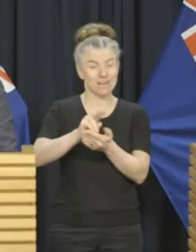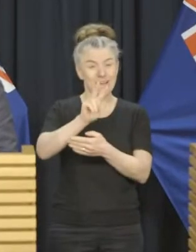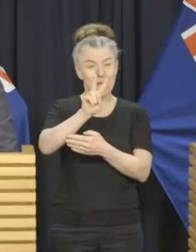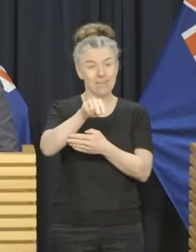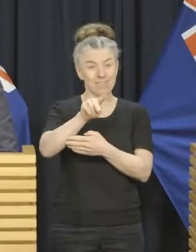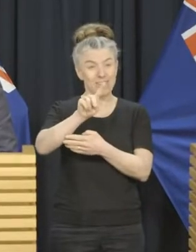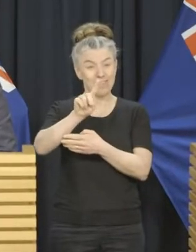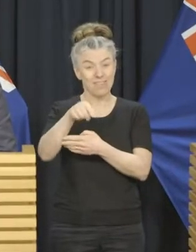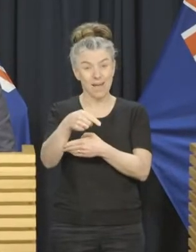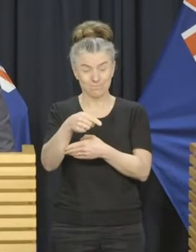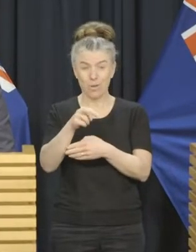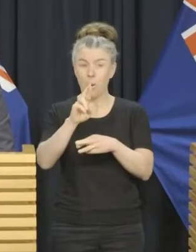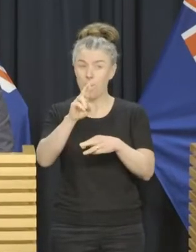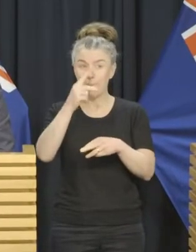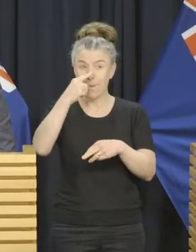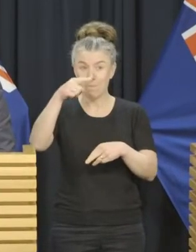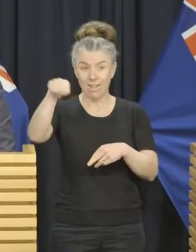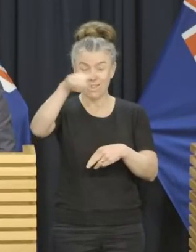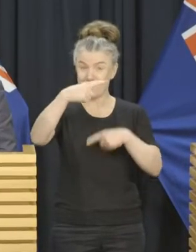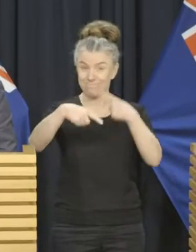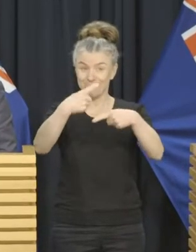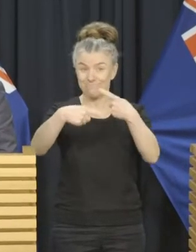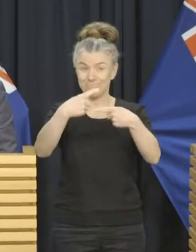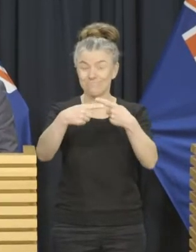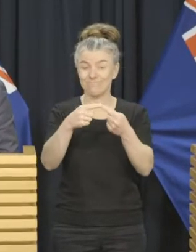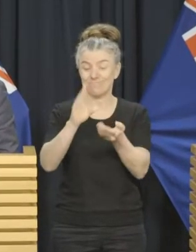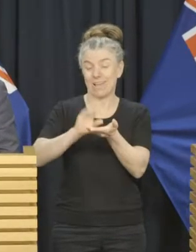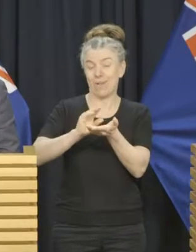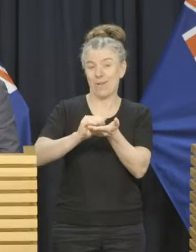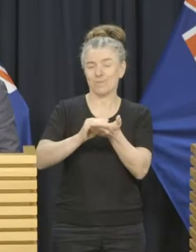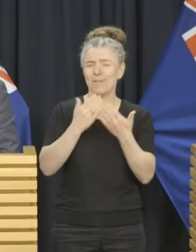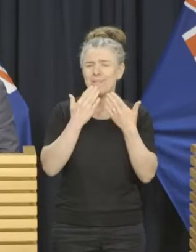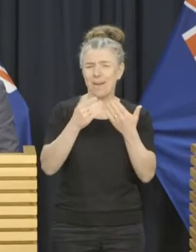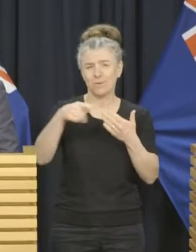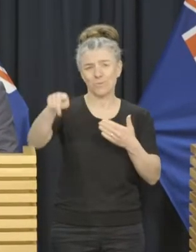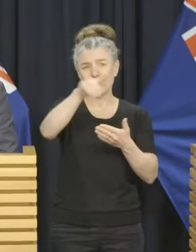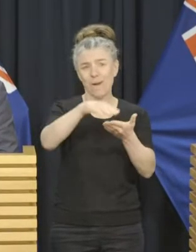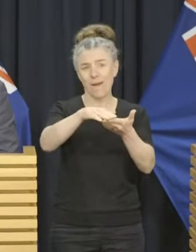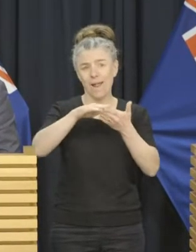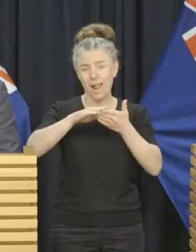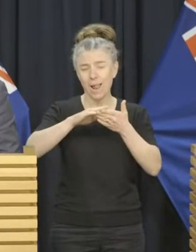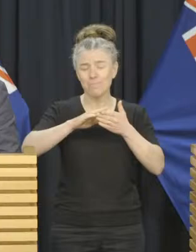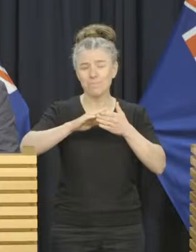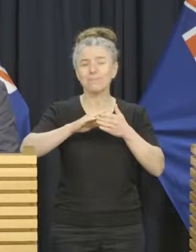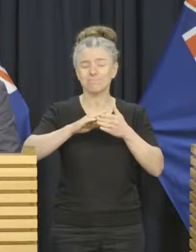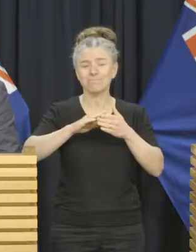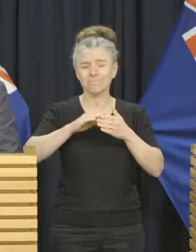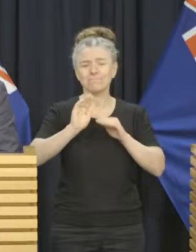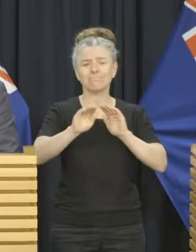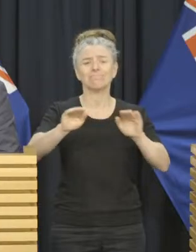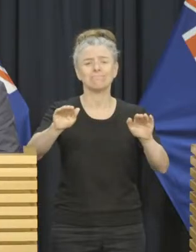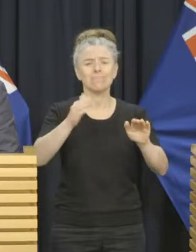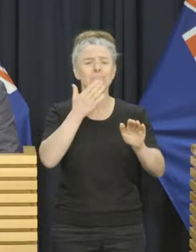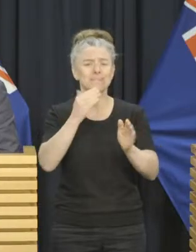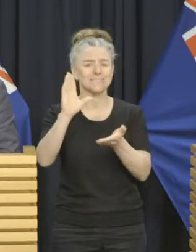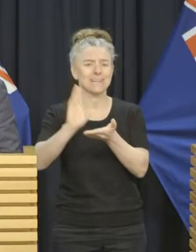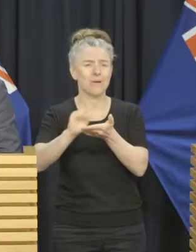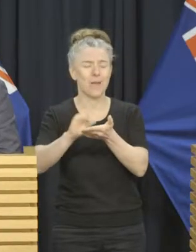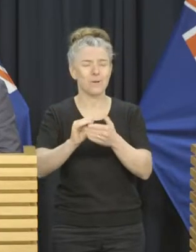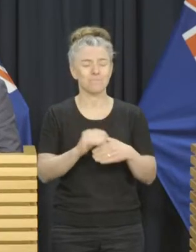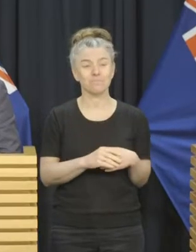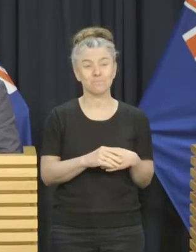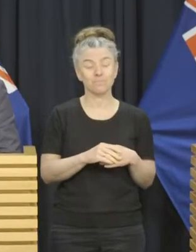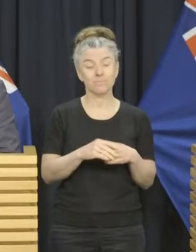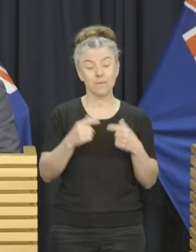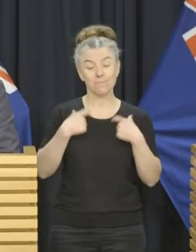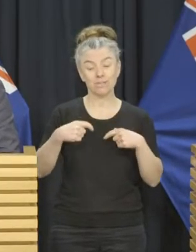that rate up, things will be looking much better. So thank you all for your help in spreading the word. The Ministry team at the Ministry,